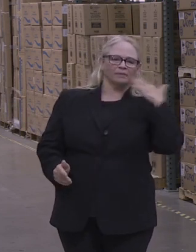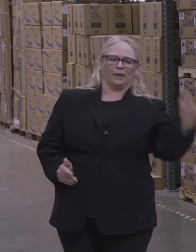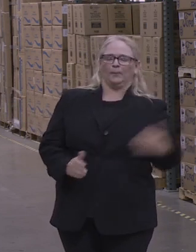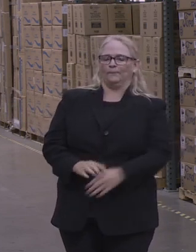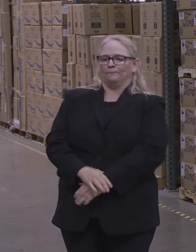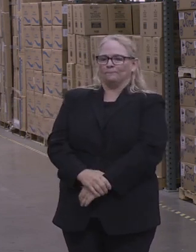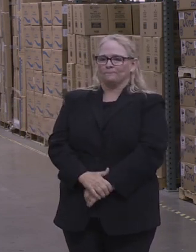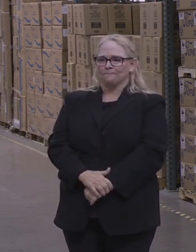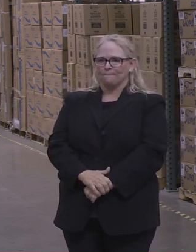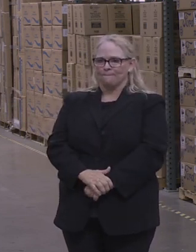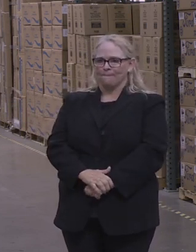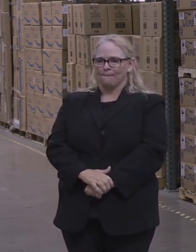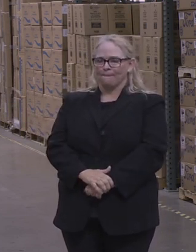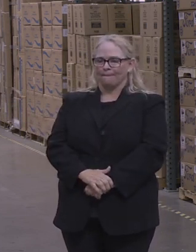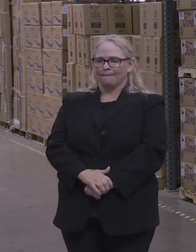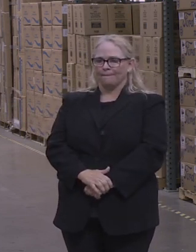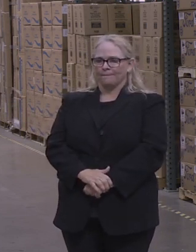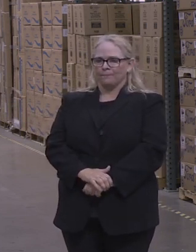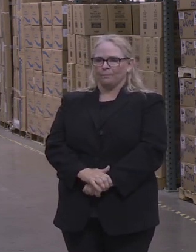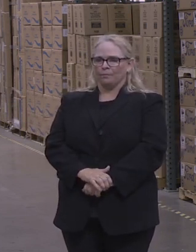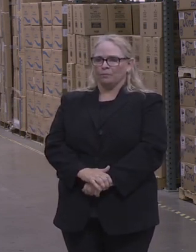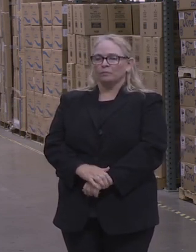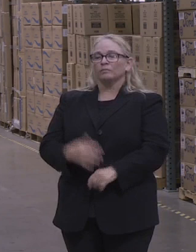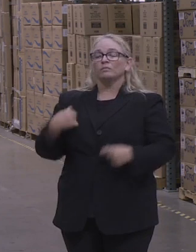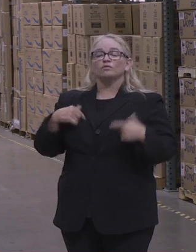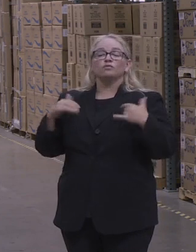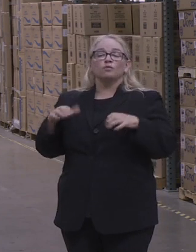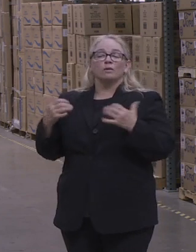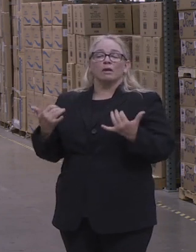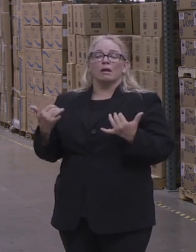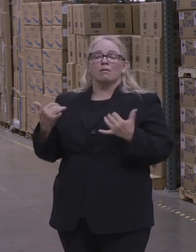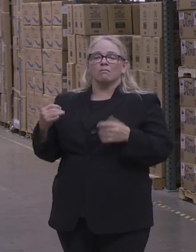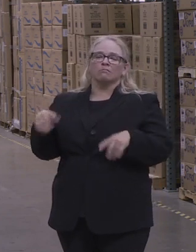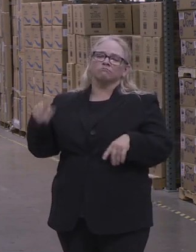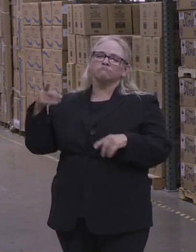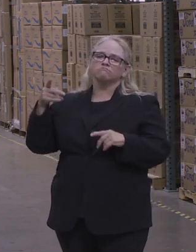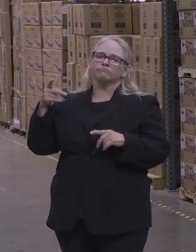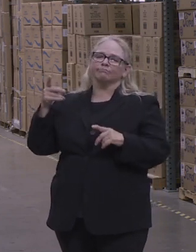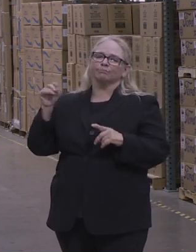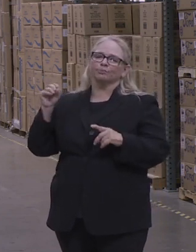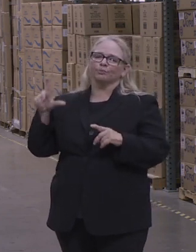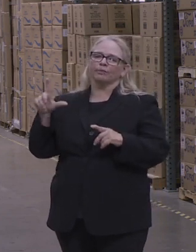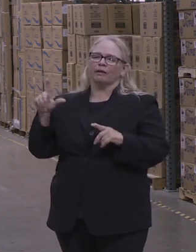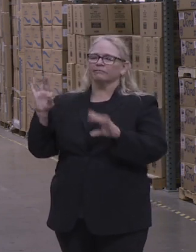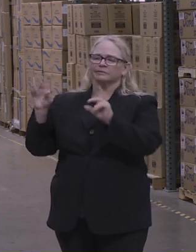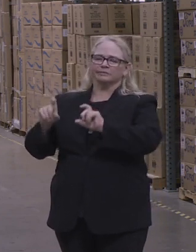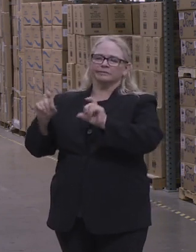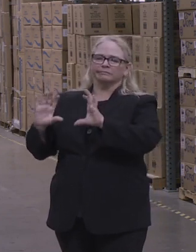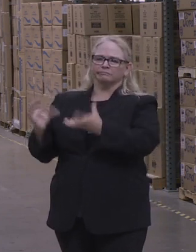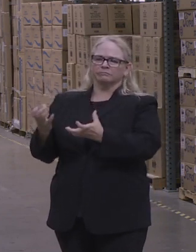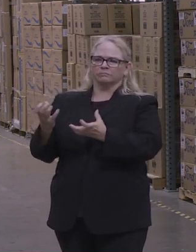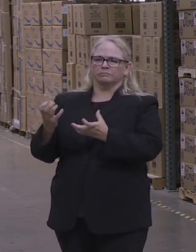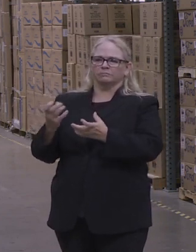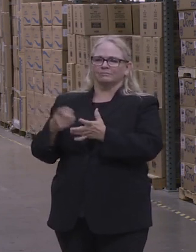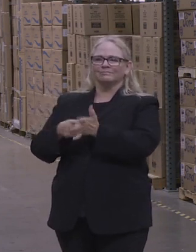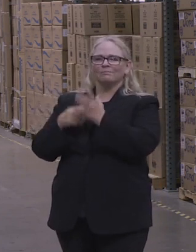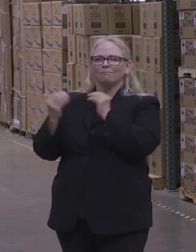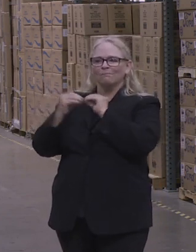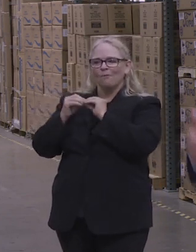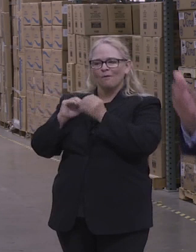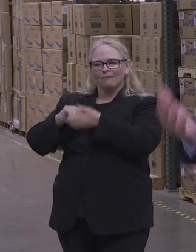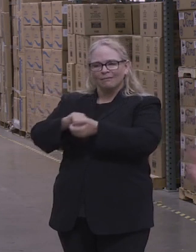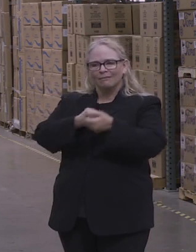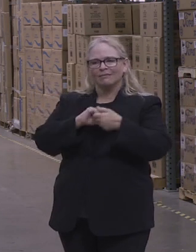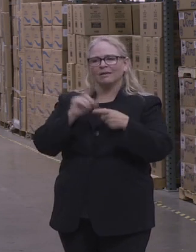advance the efforts of pooled testing to allow more cohorts of samples to be tested at the same time. Partnerships that we'll